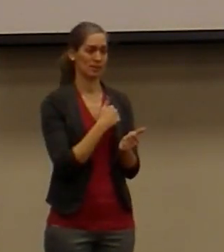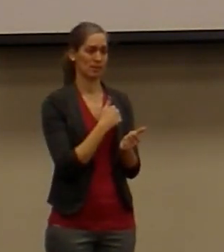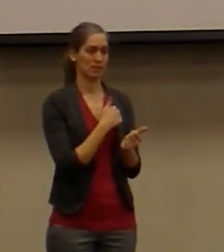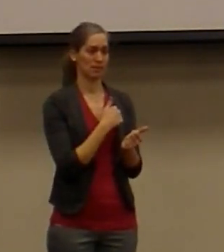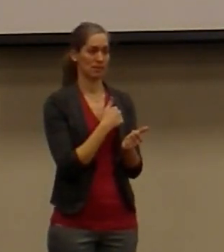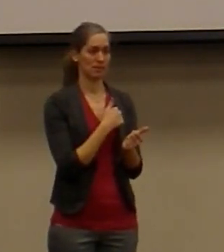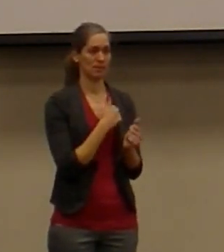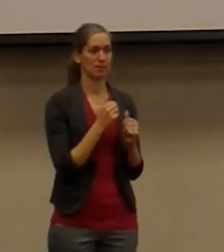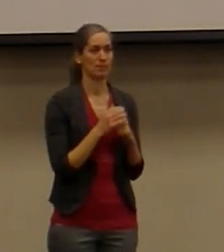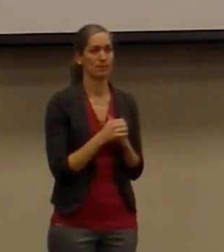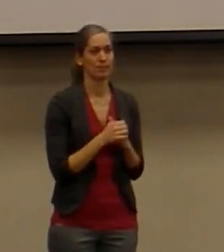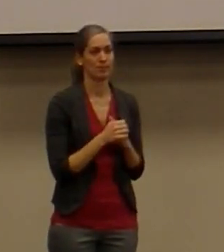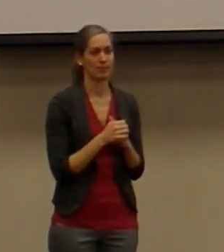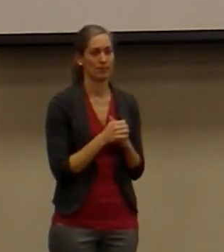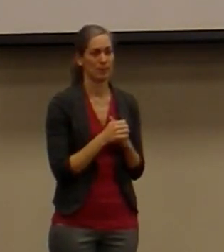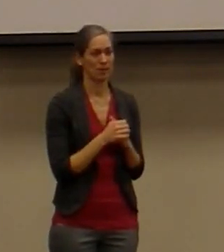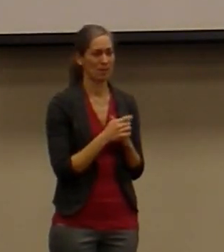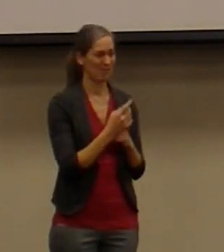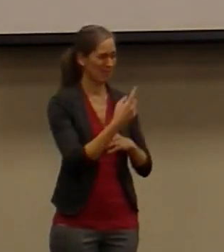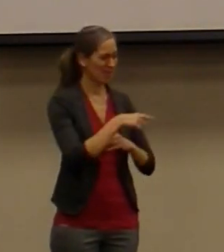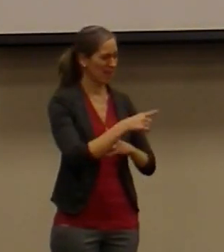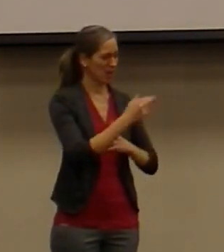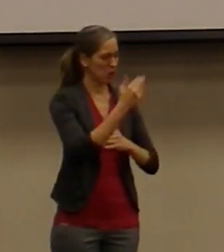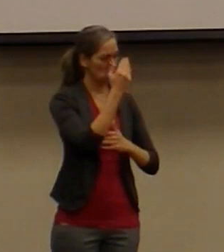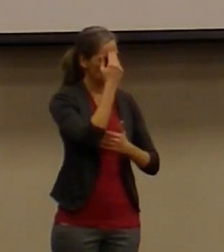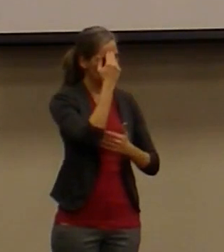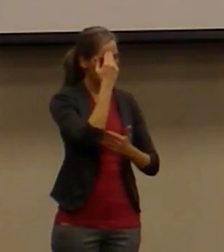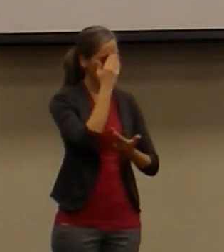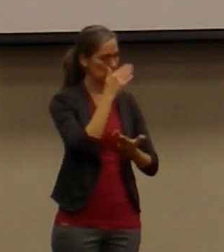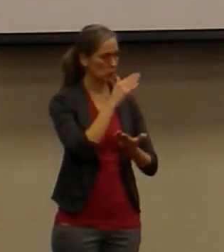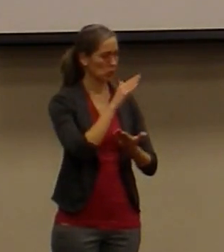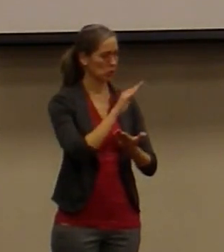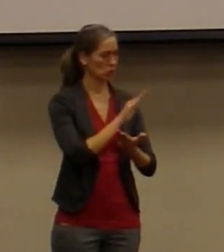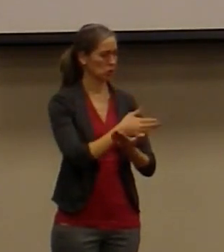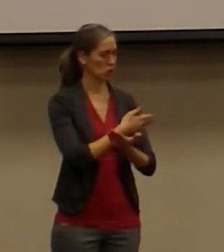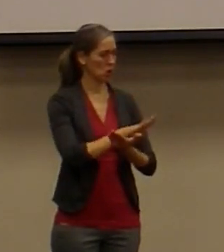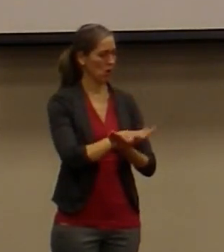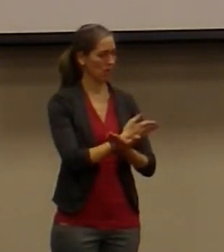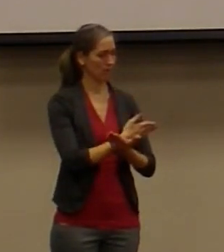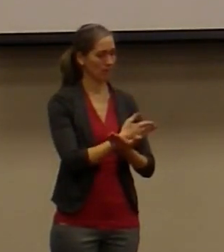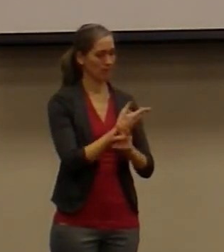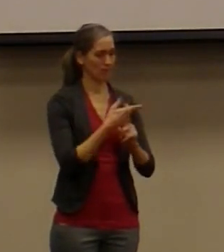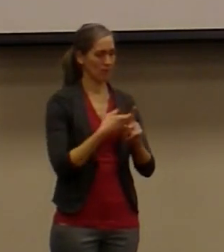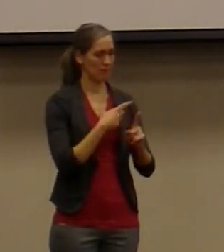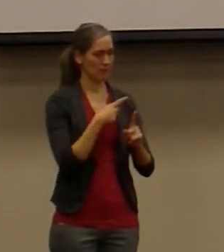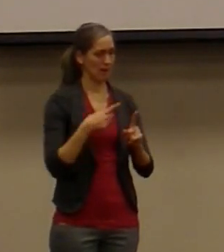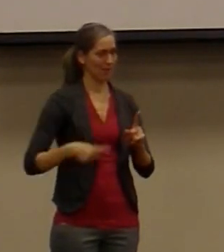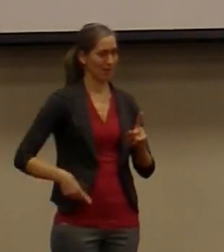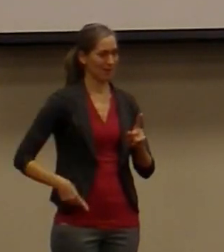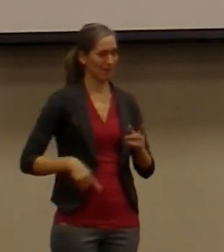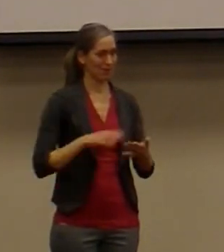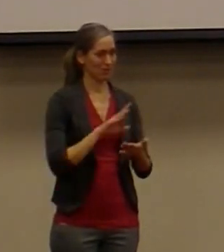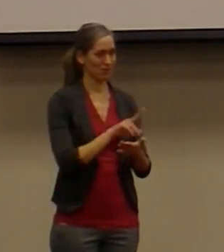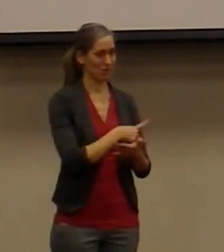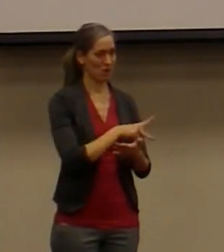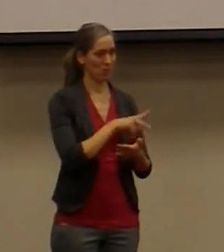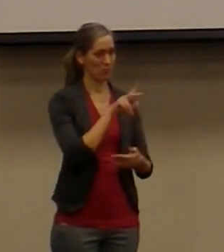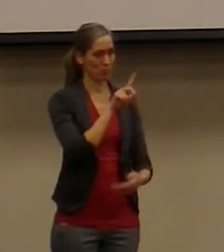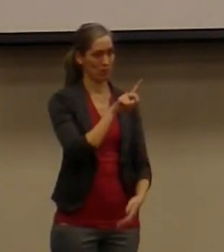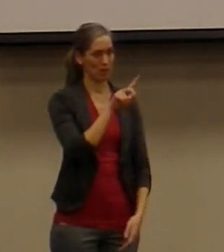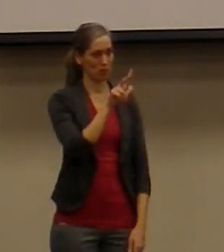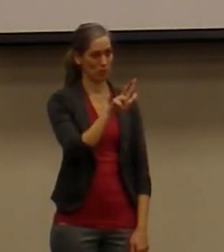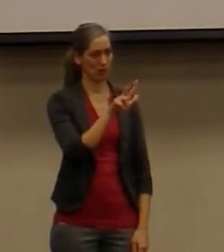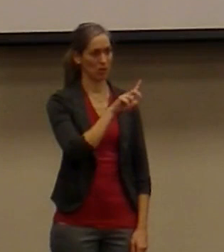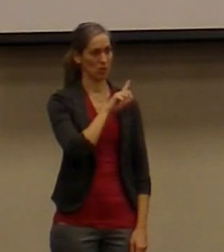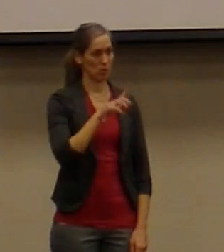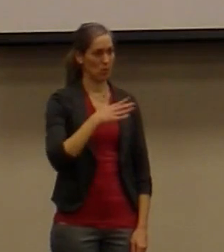They no doubt knew the great song of their own great king, King David, in the 23rd Psalm, the Lord is my shepherd, I